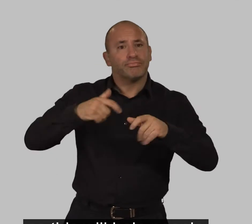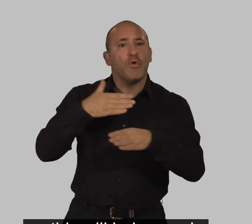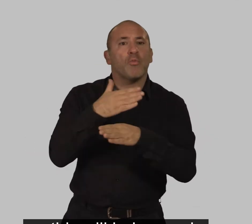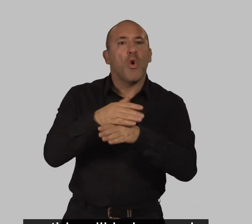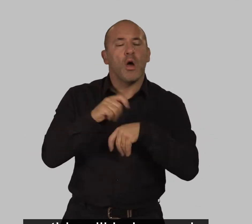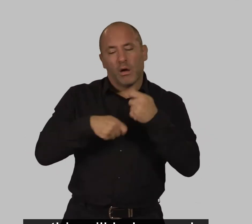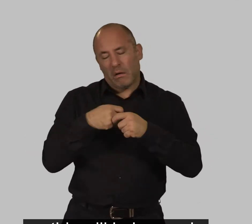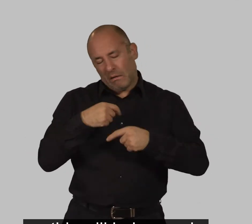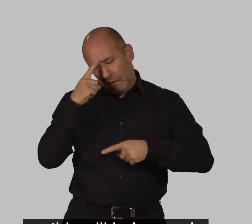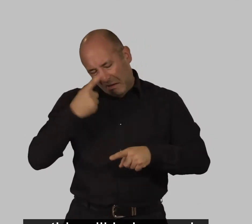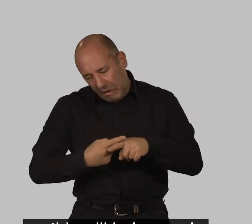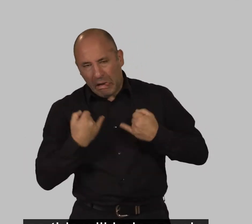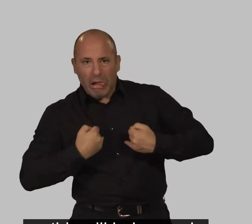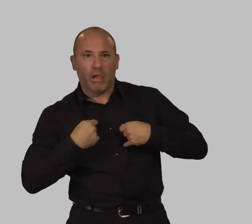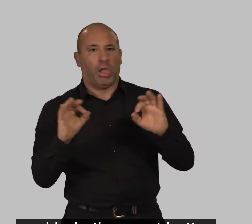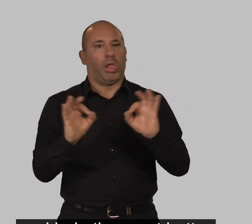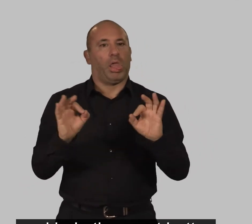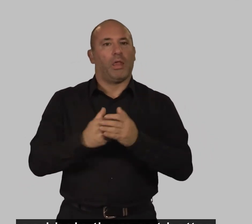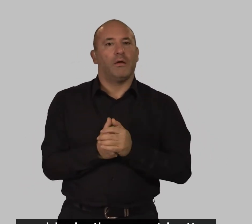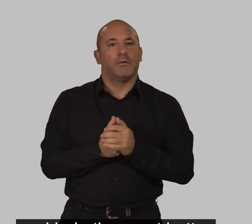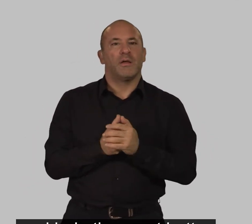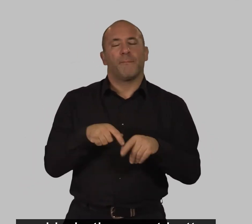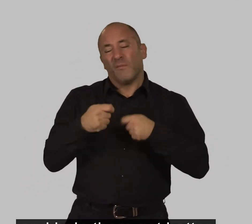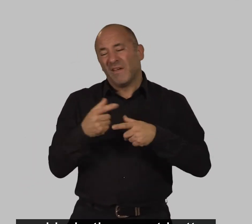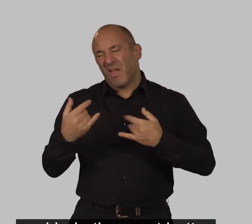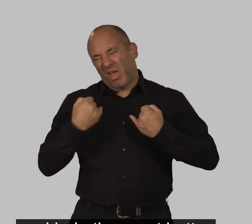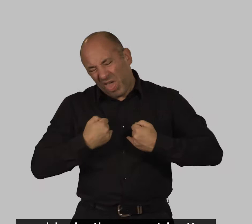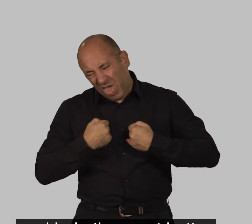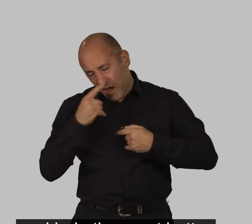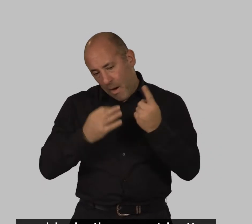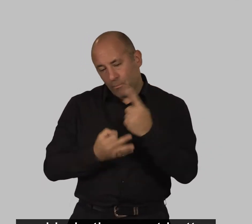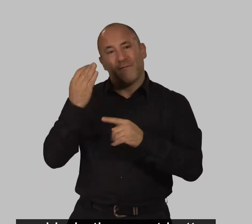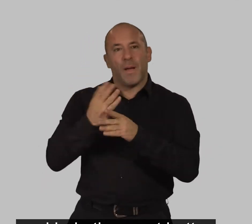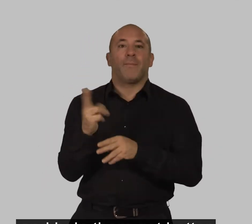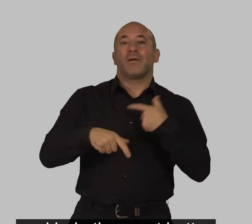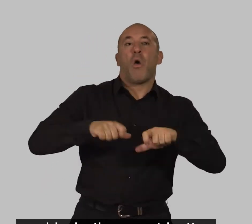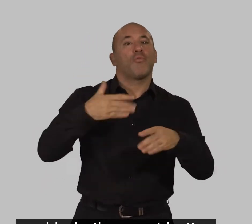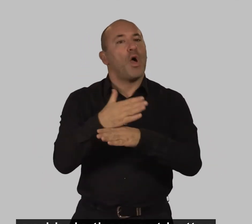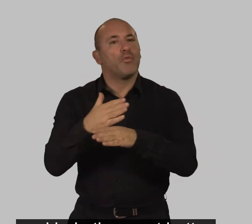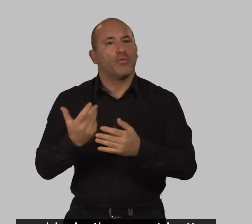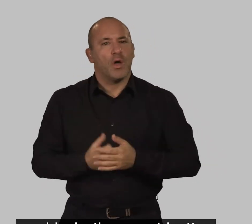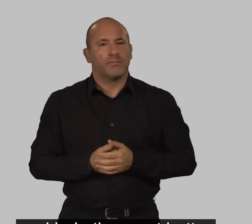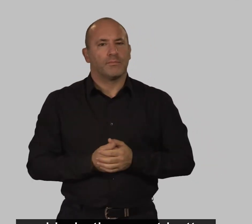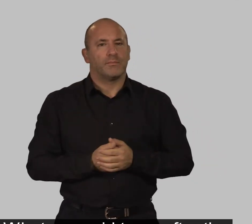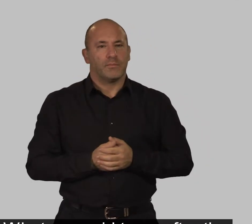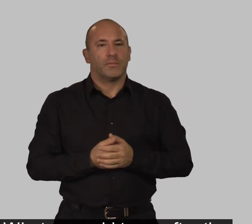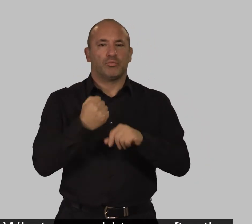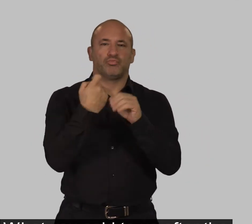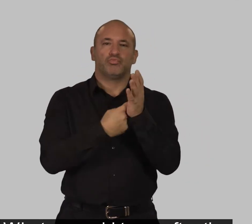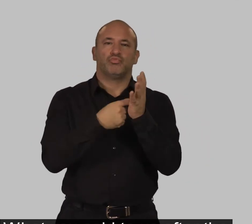illness and help them get better when they are unwell. What